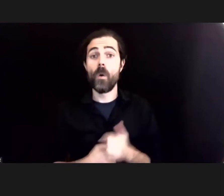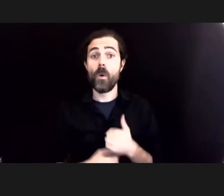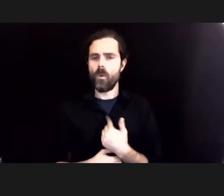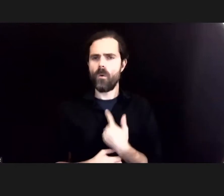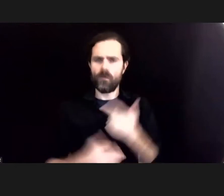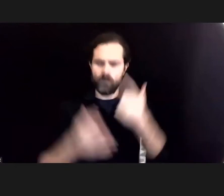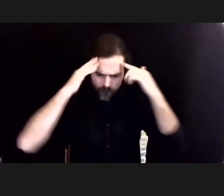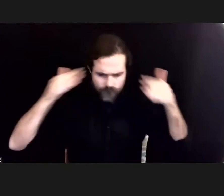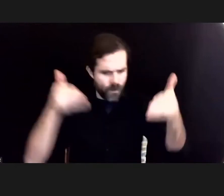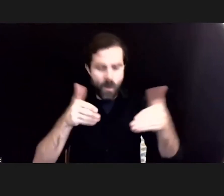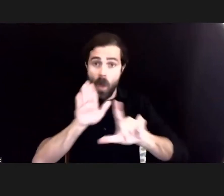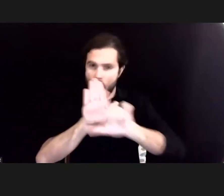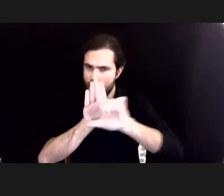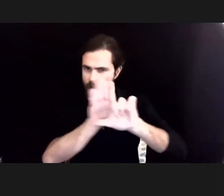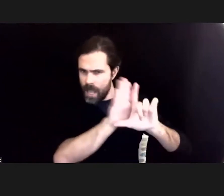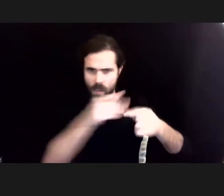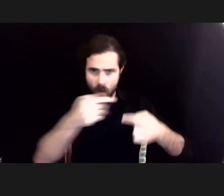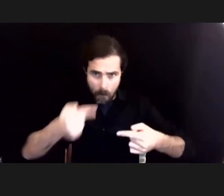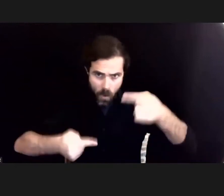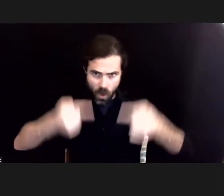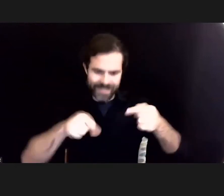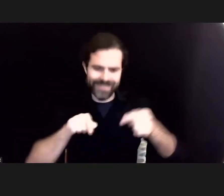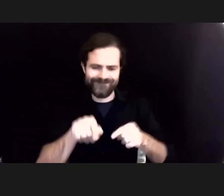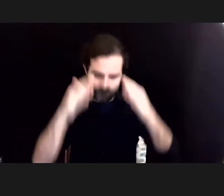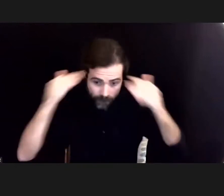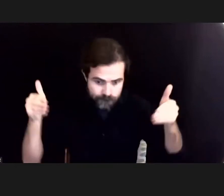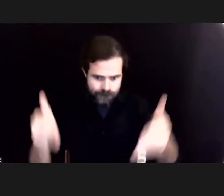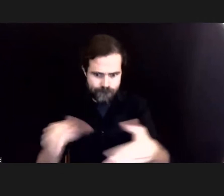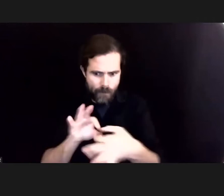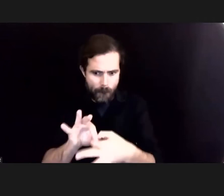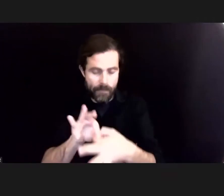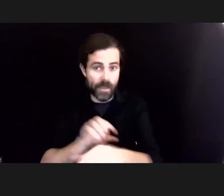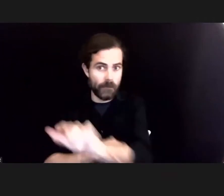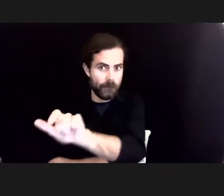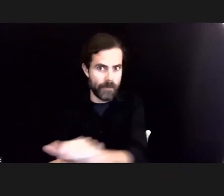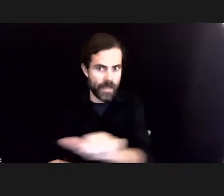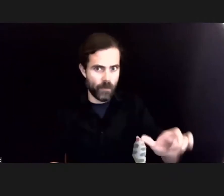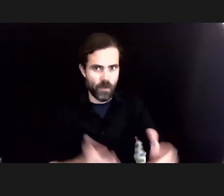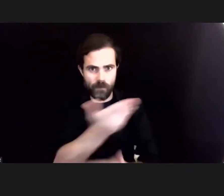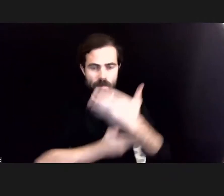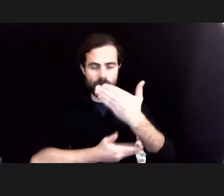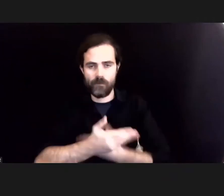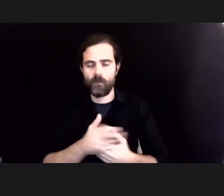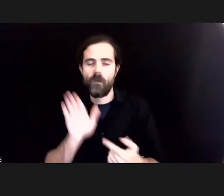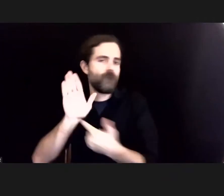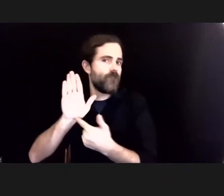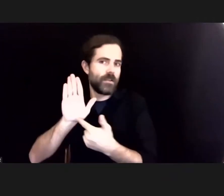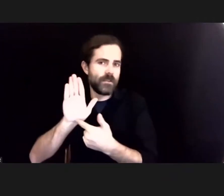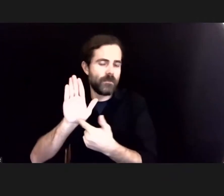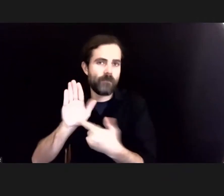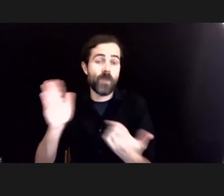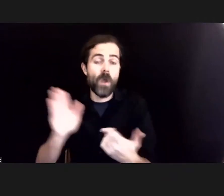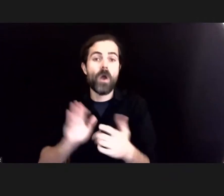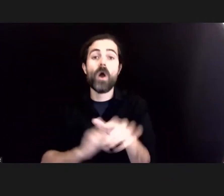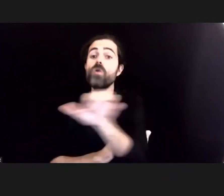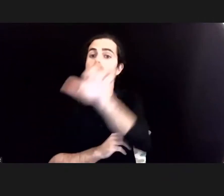those policies concerning persons with disabilities, like, for example, the European Accessibility Act that it was